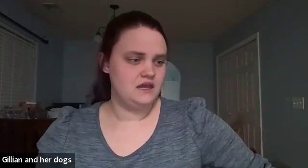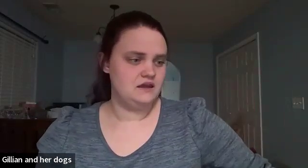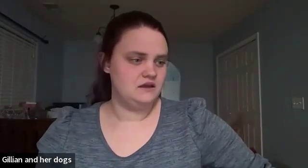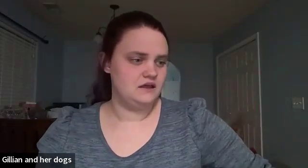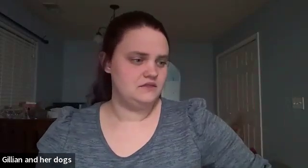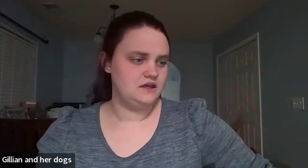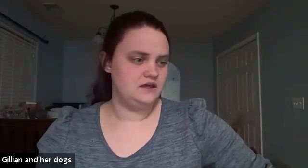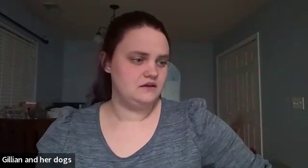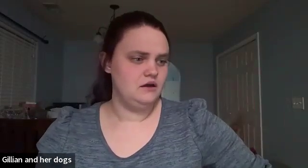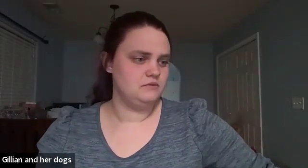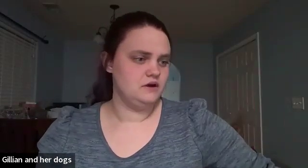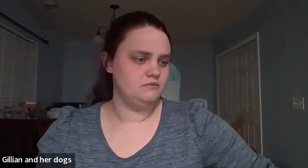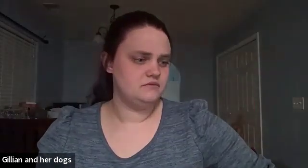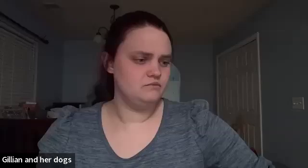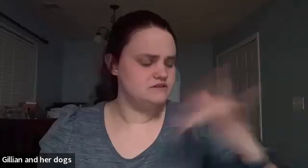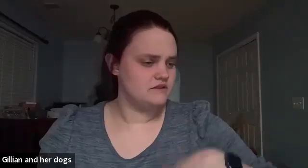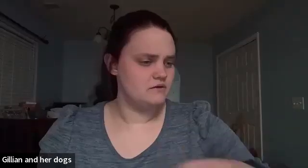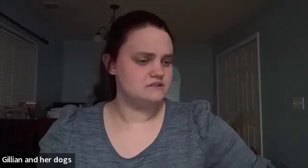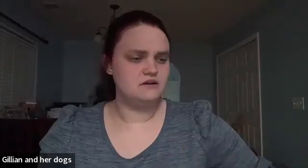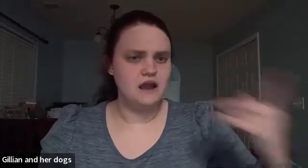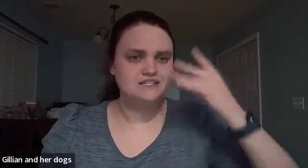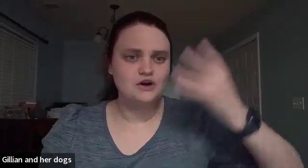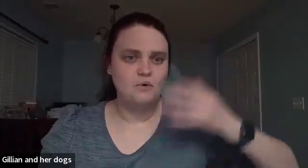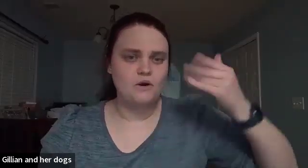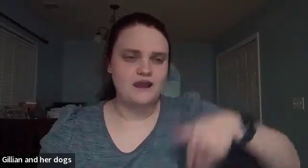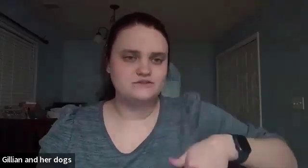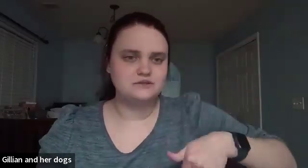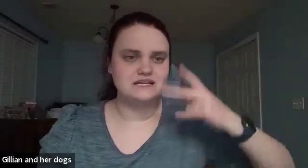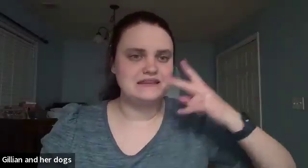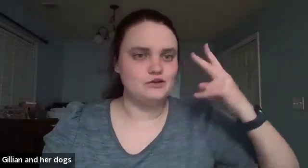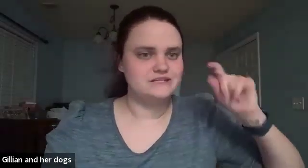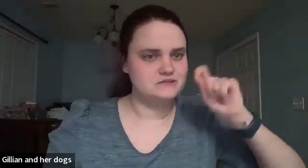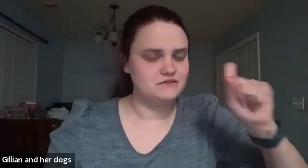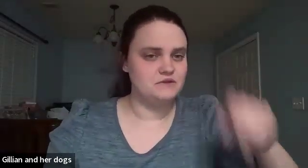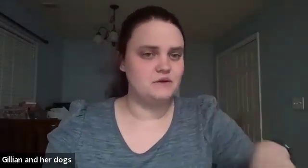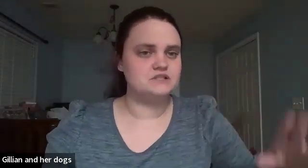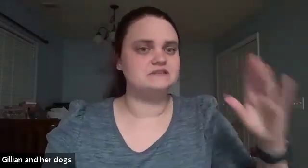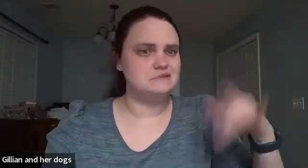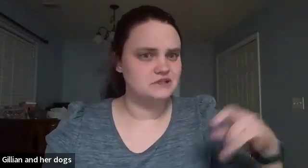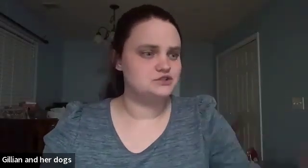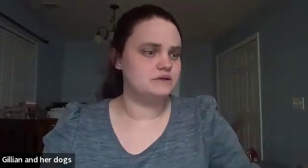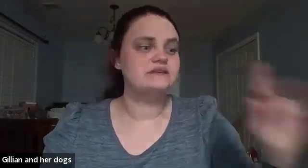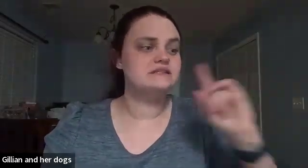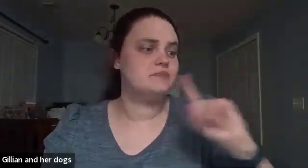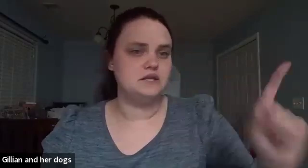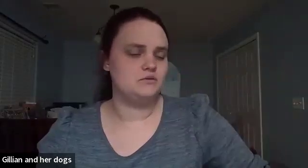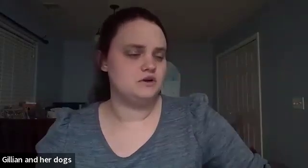then I think, oh no, we've done the other one. Sorry. I saw more afterwards. I didn't look at specifically what they were. So I was like, oh, let's shorten this, but no, we're